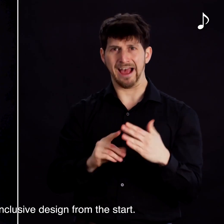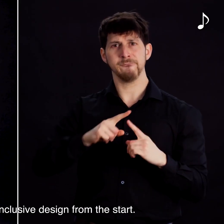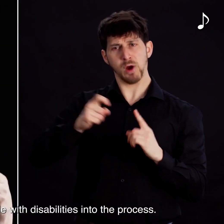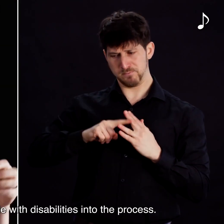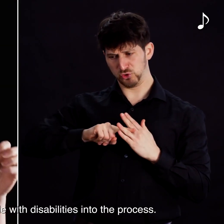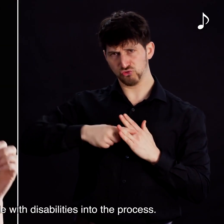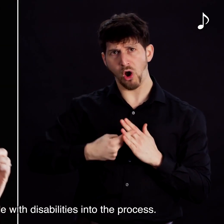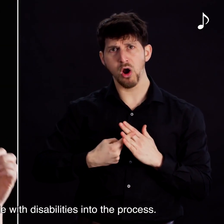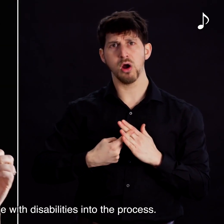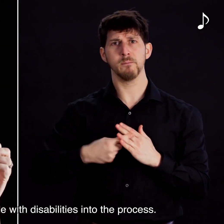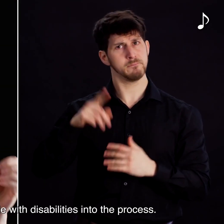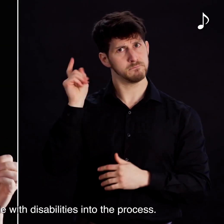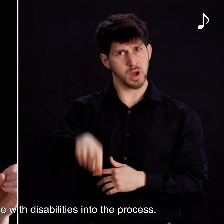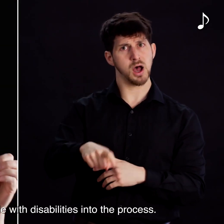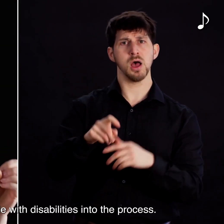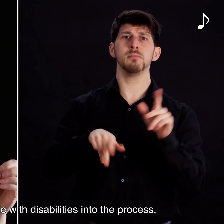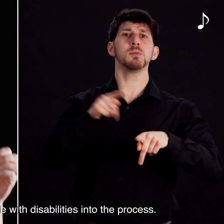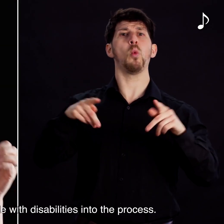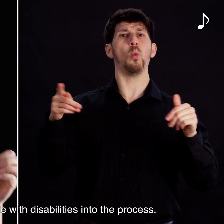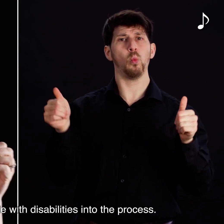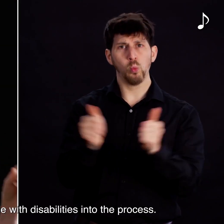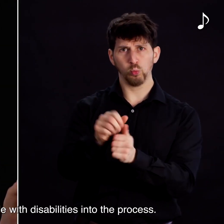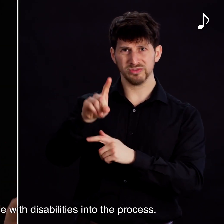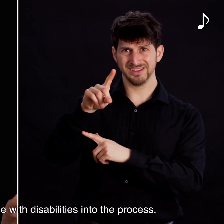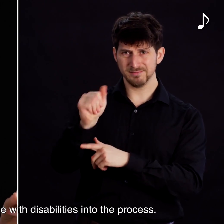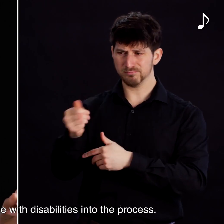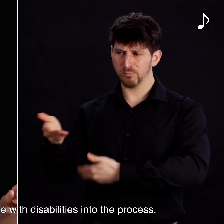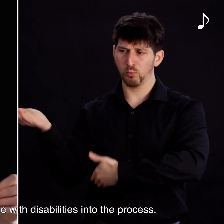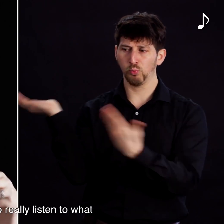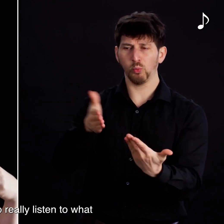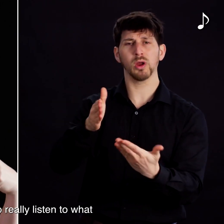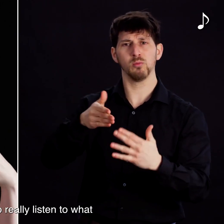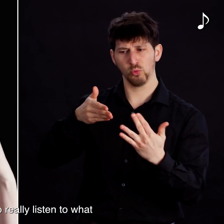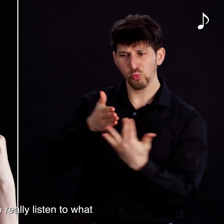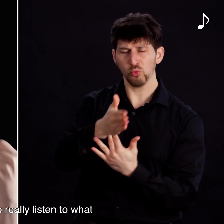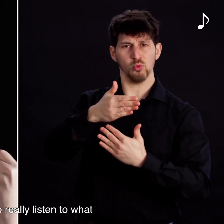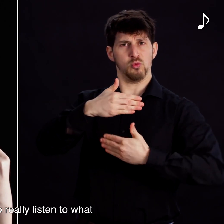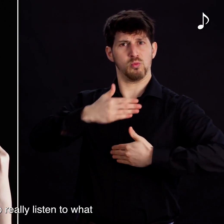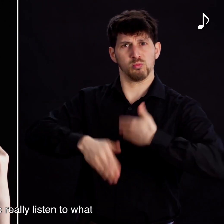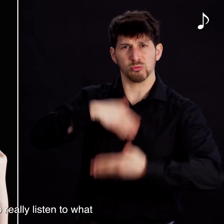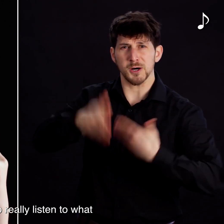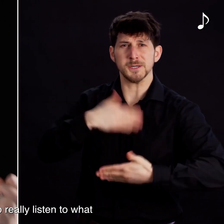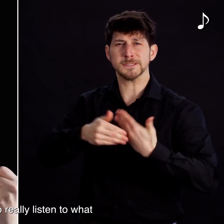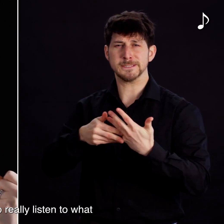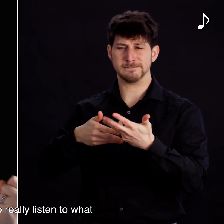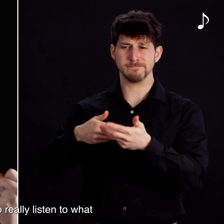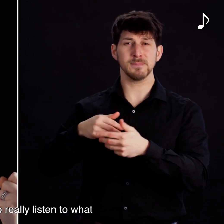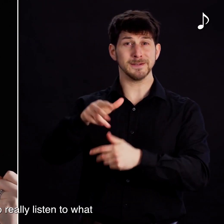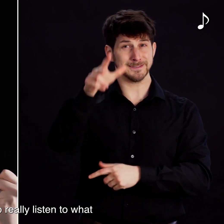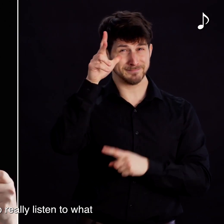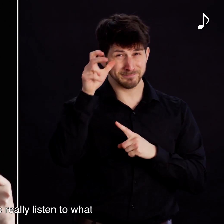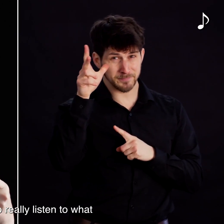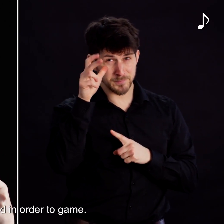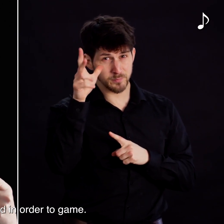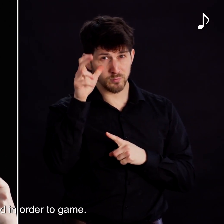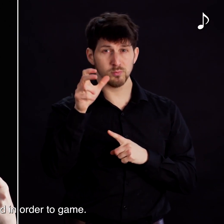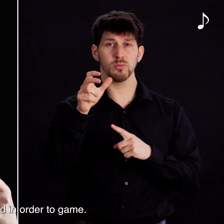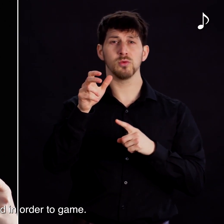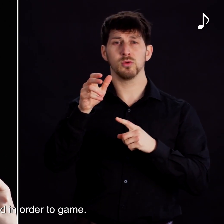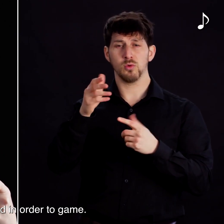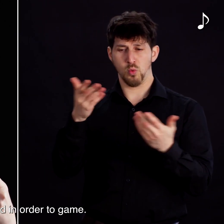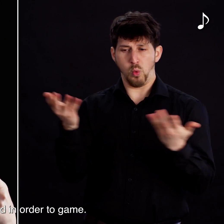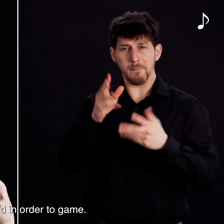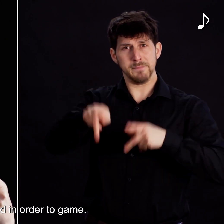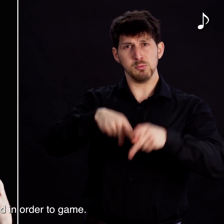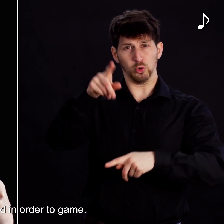the start. You've got to embed people with disabilities into the process. You've got to really listen to what people